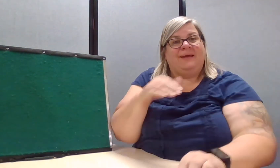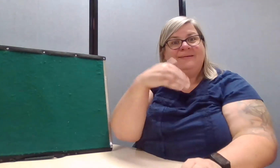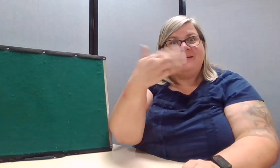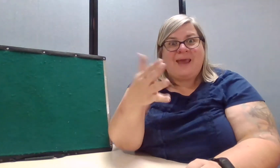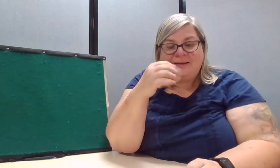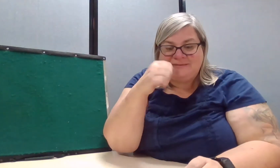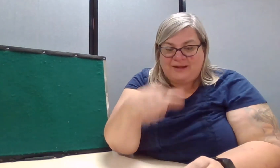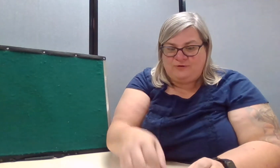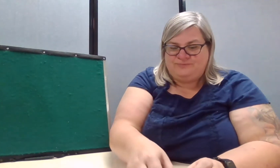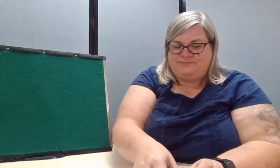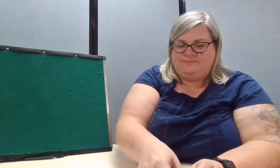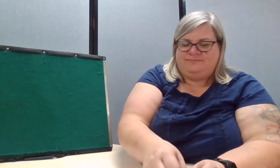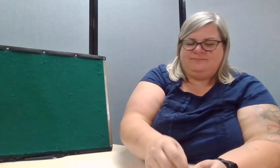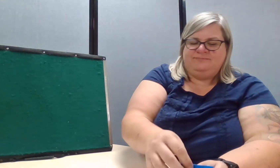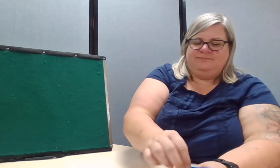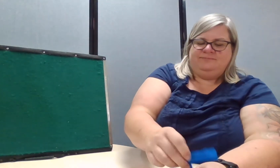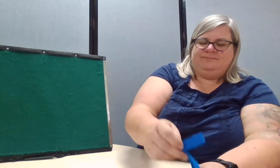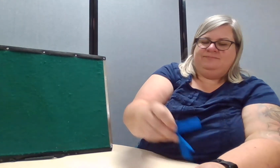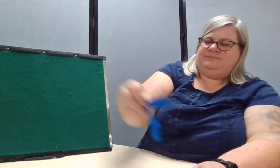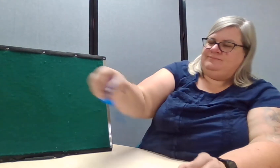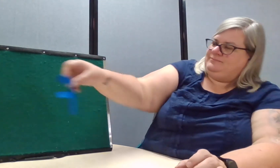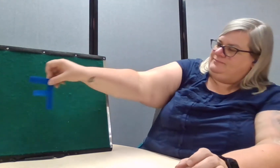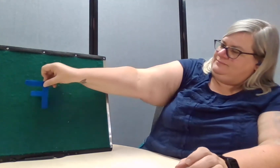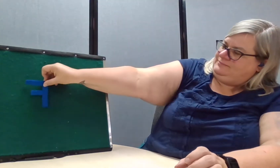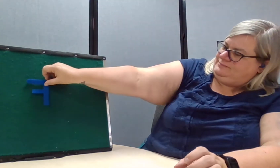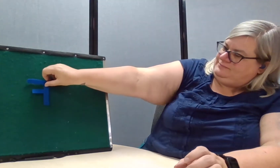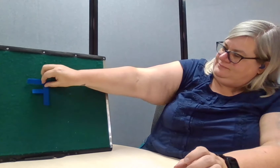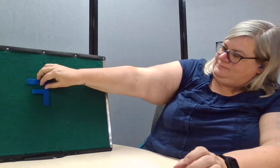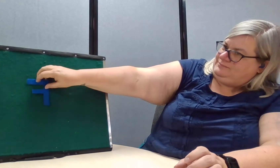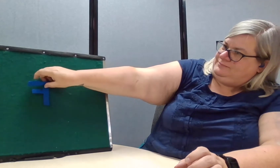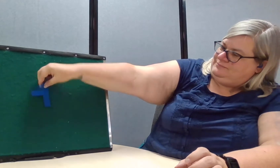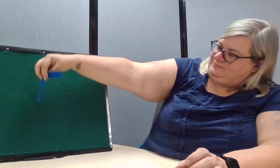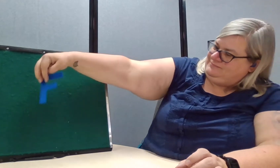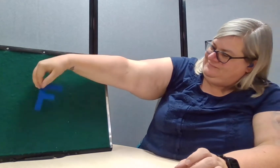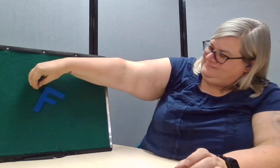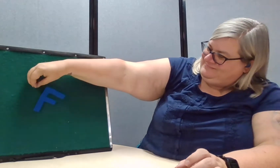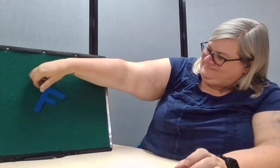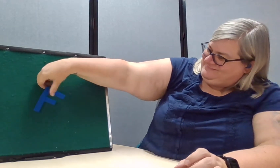The next letter in the alphabet is F.